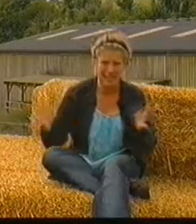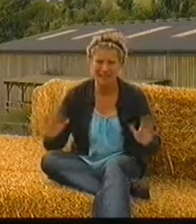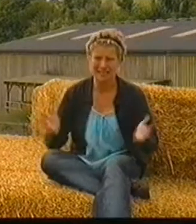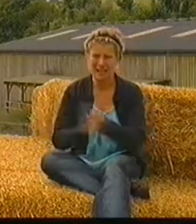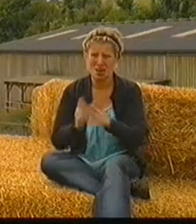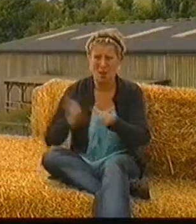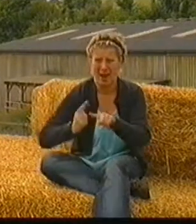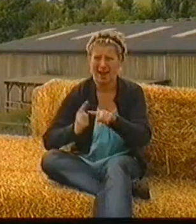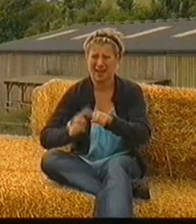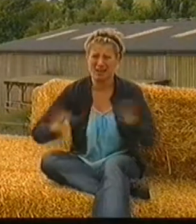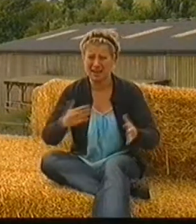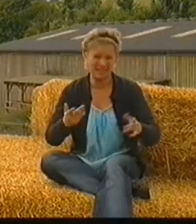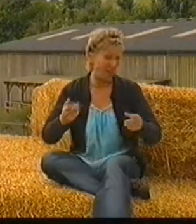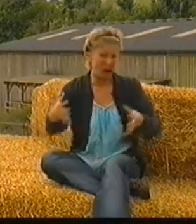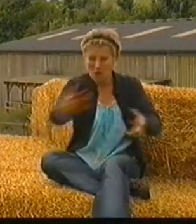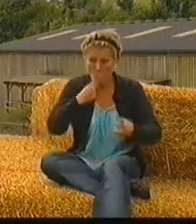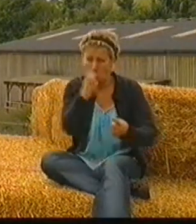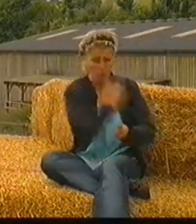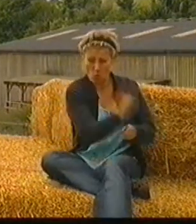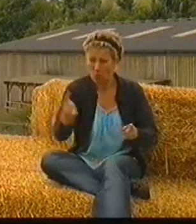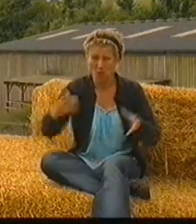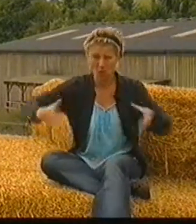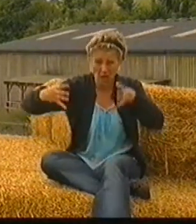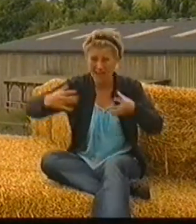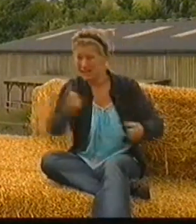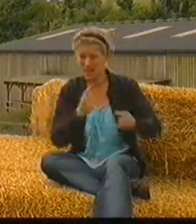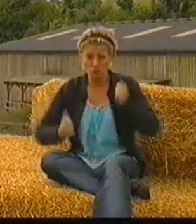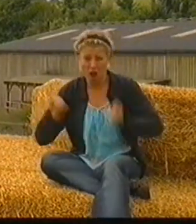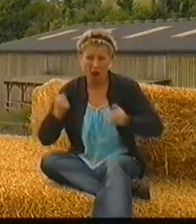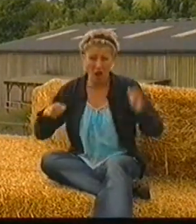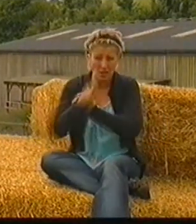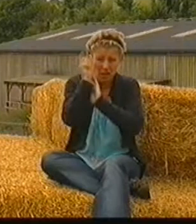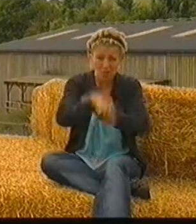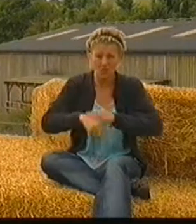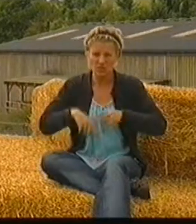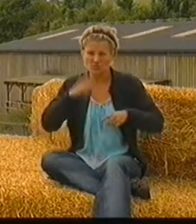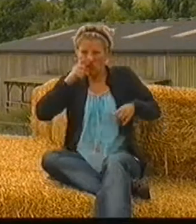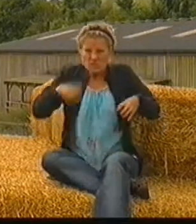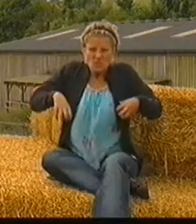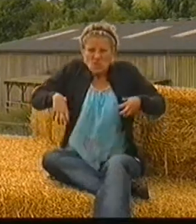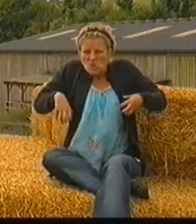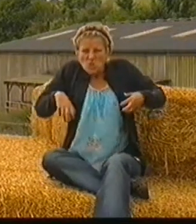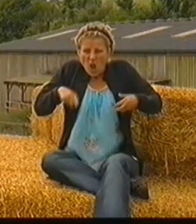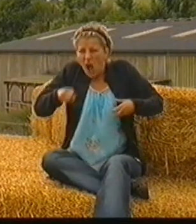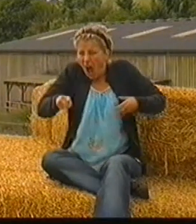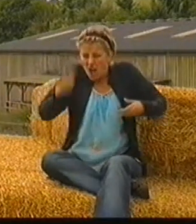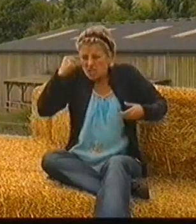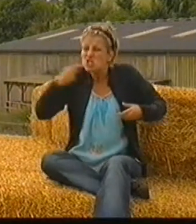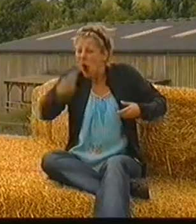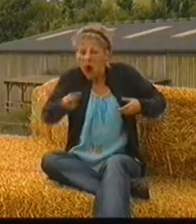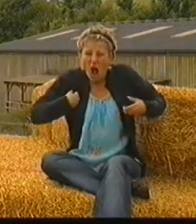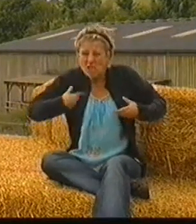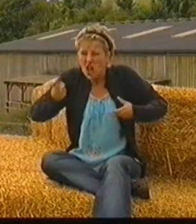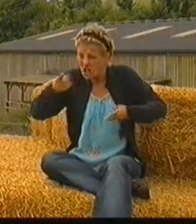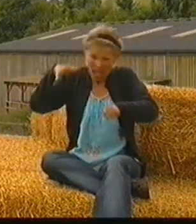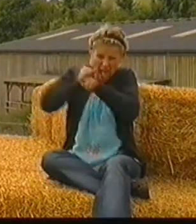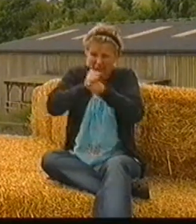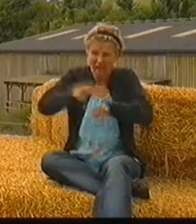it." Rat stood on his high shelf and shrieked. "What did I tell you? You nearly got nabbed, didn't you? You keep out of here from now